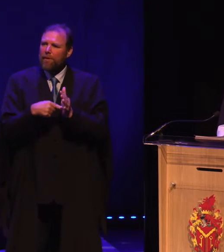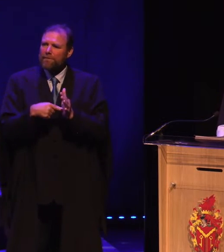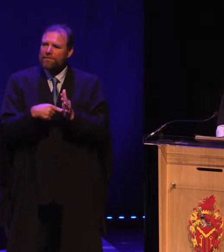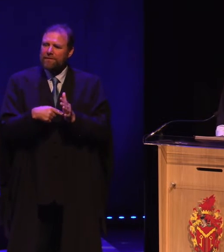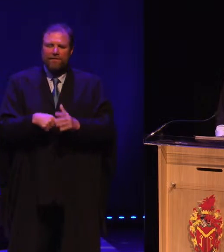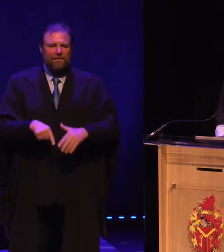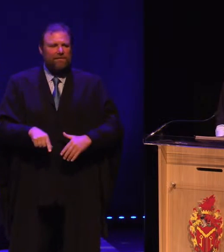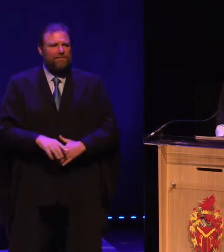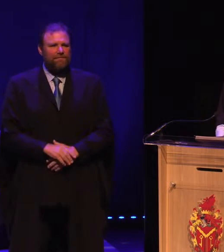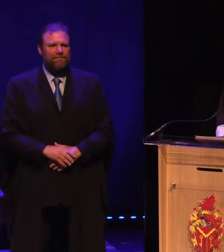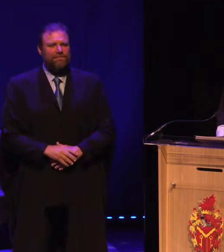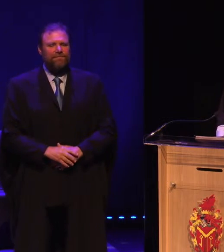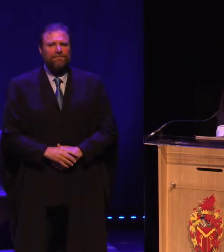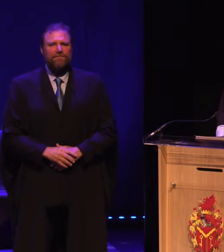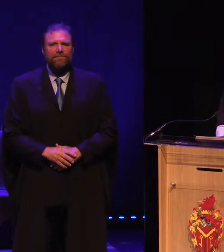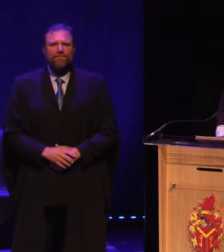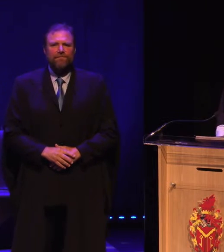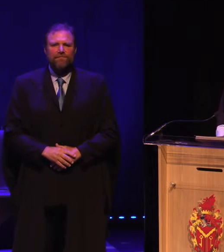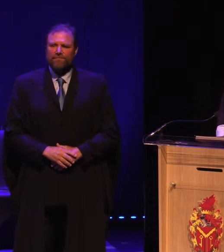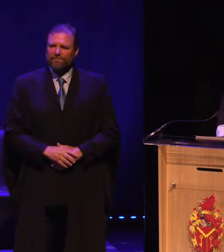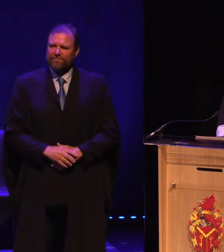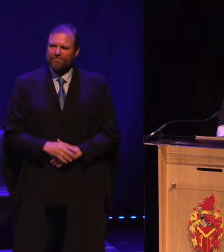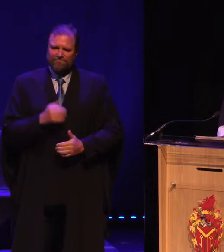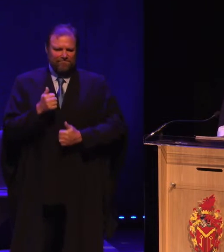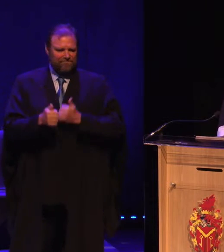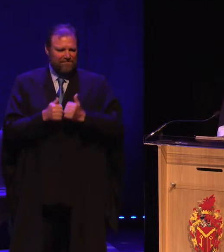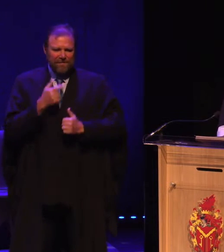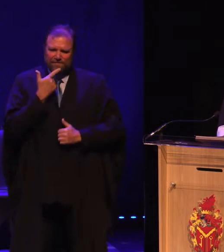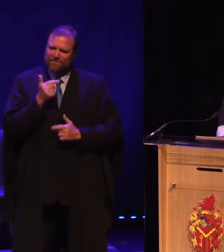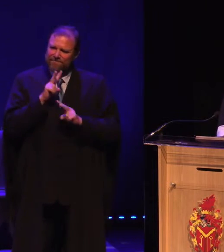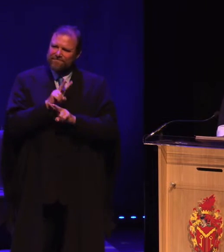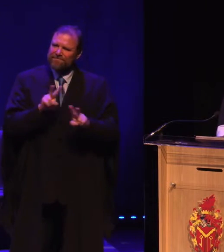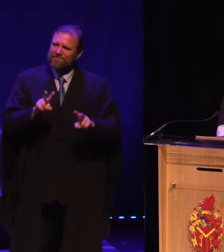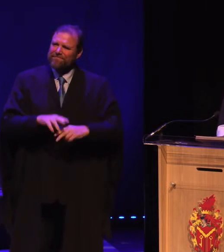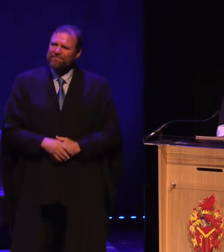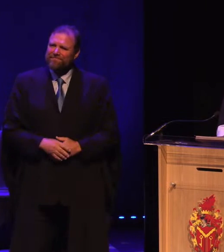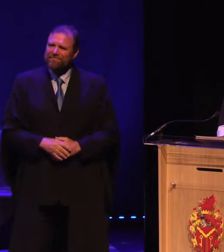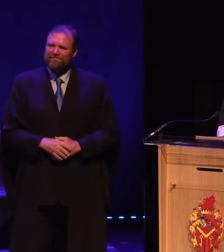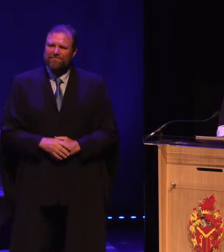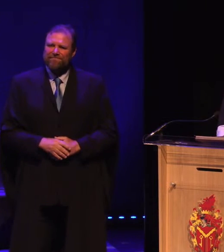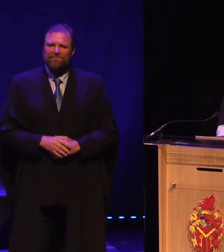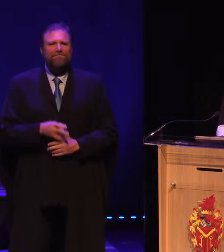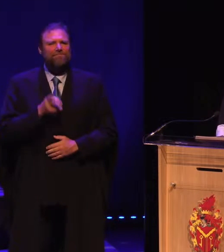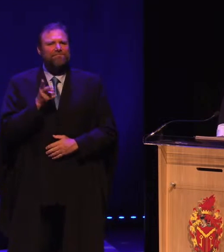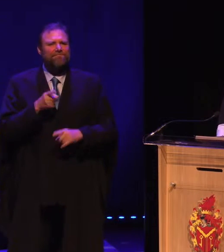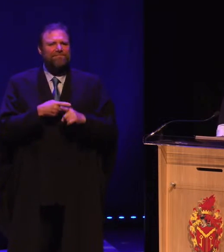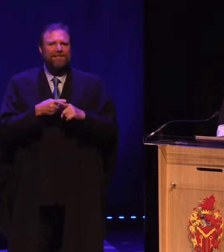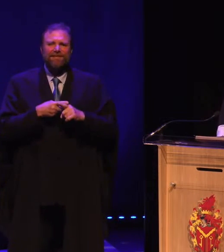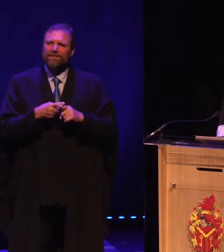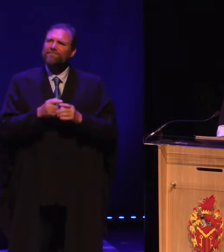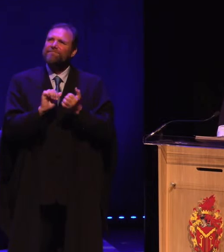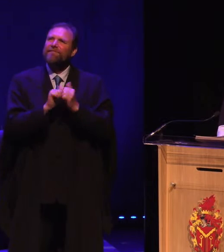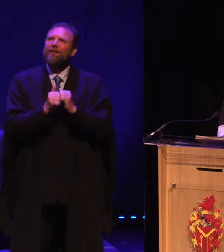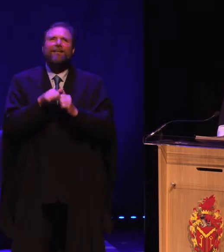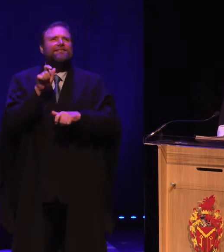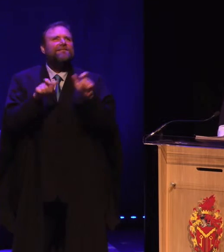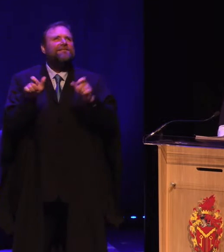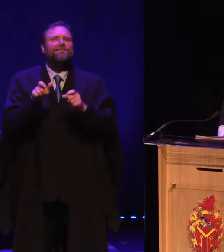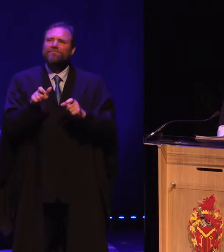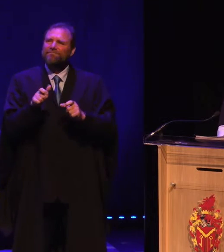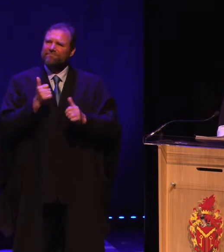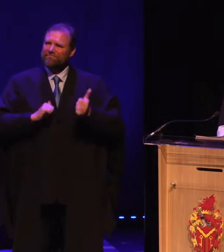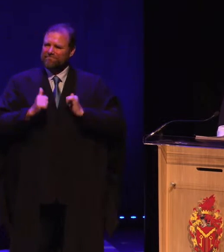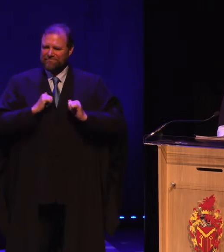myfyrwyr 2023. Da iawn chi. Friends and guests, we are proud to welcome you to